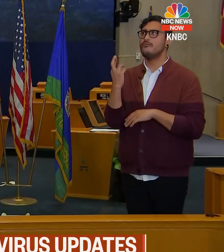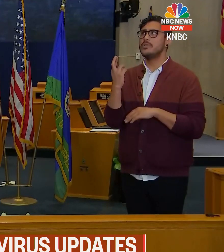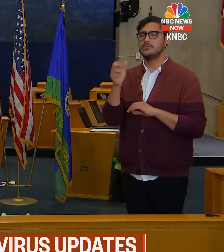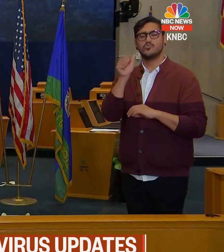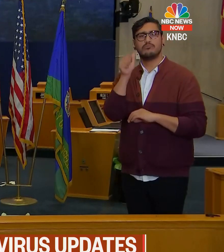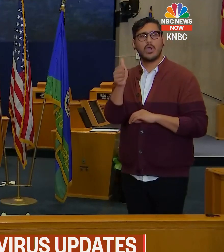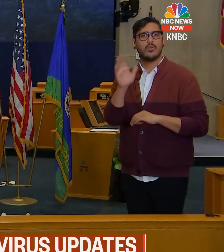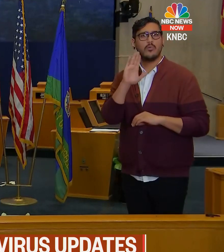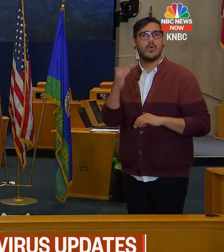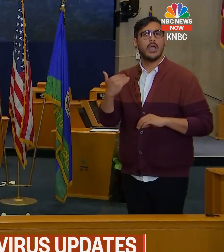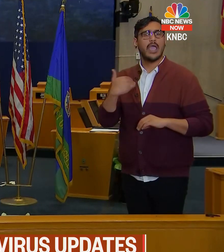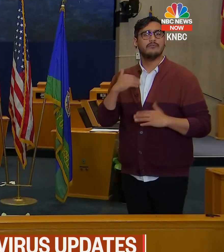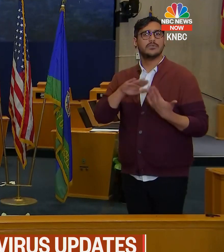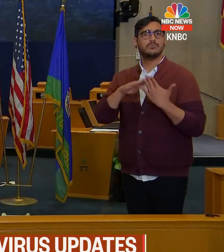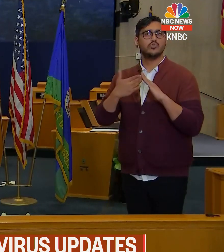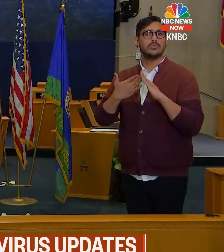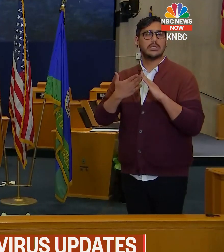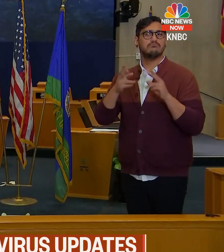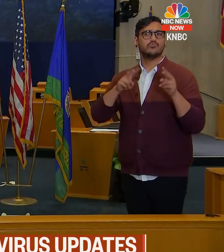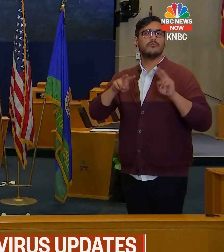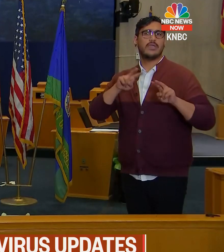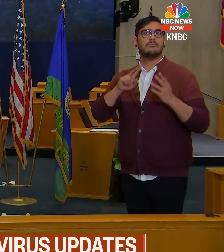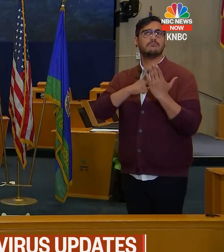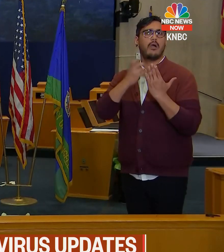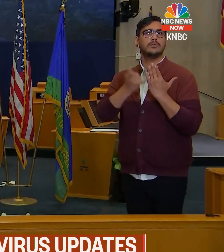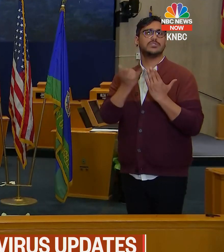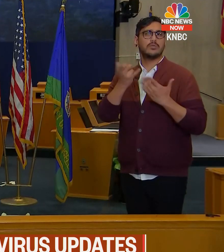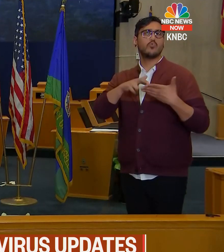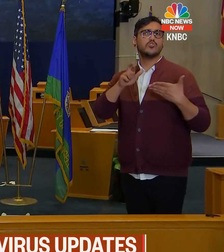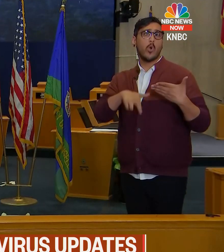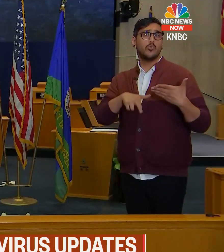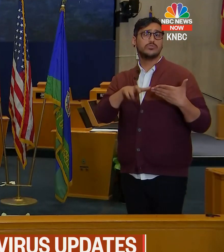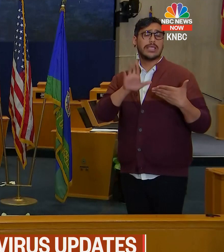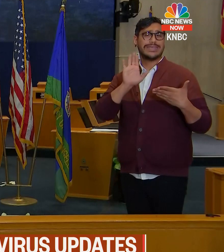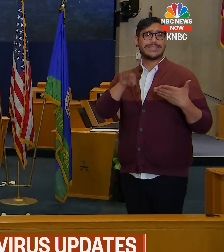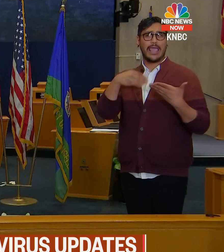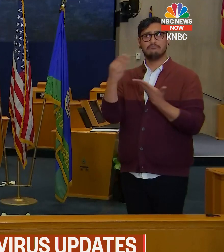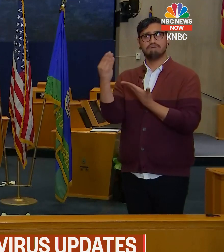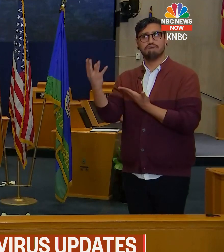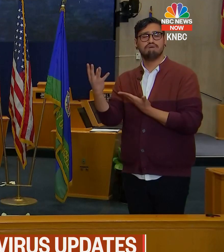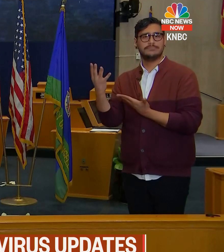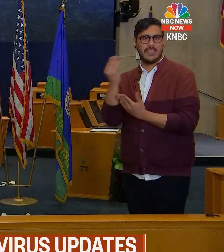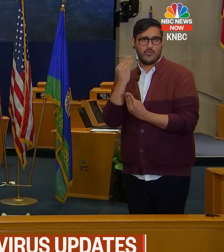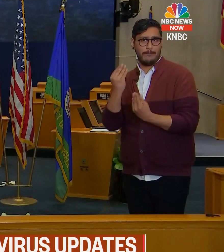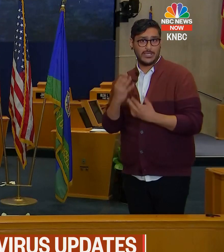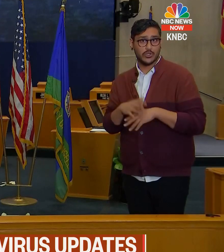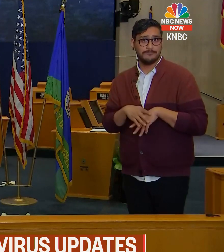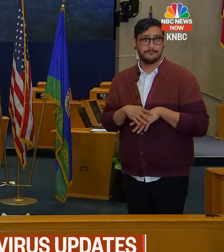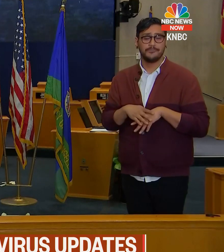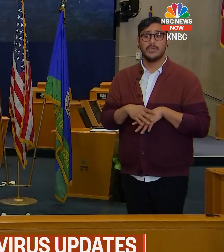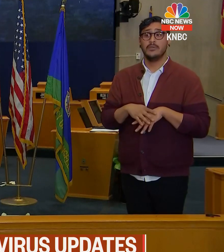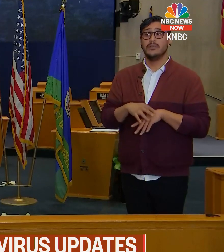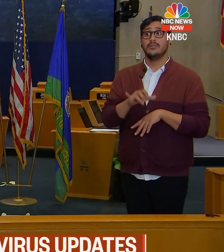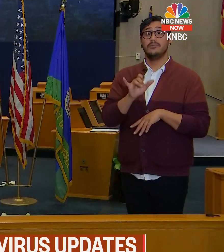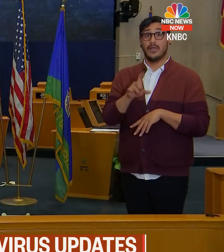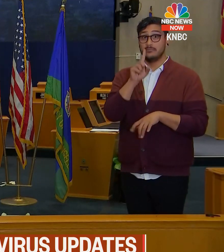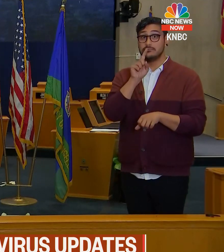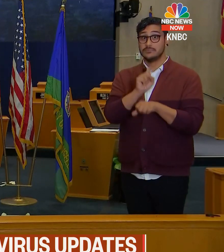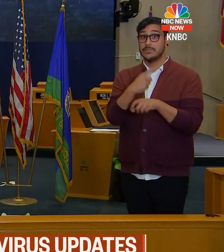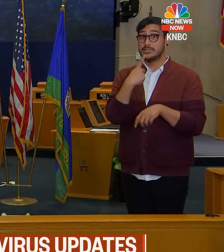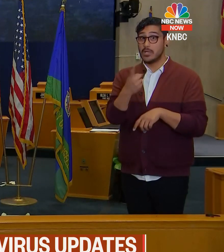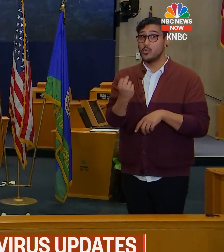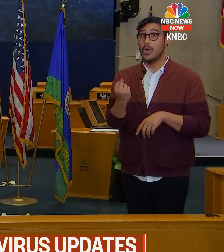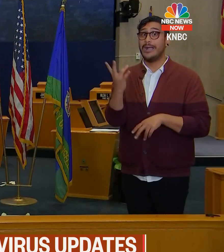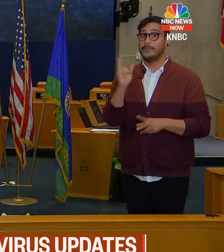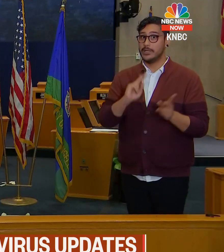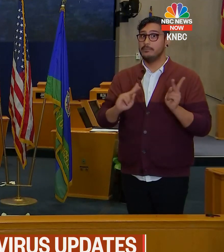have the Community Surveillance Project results, and we can share those with you. That really tells you how many